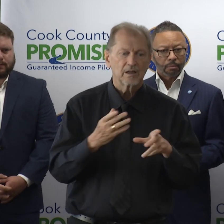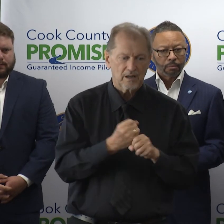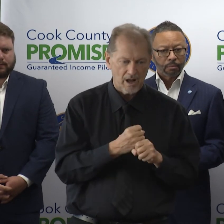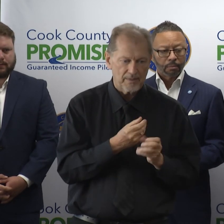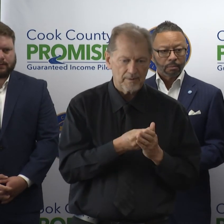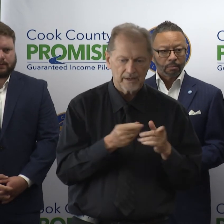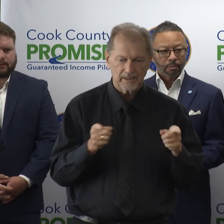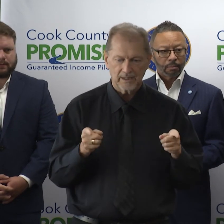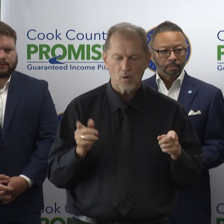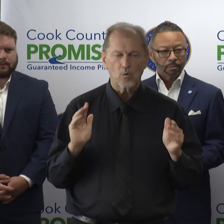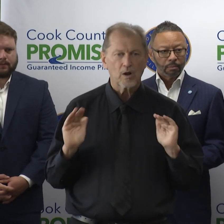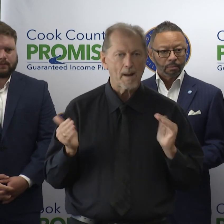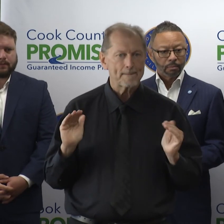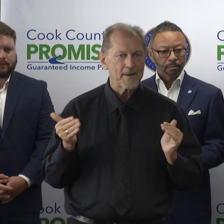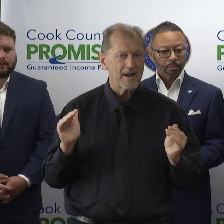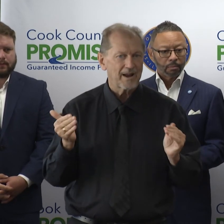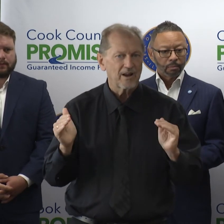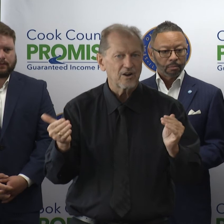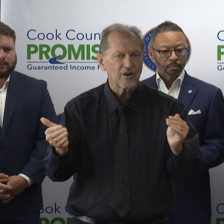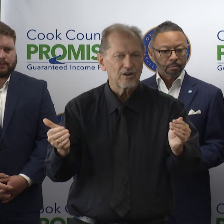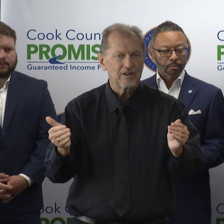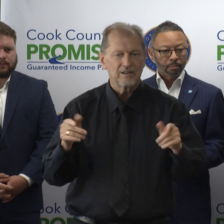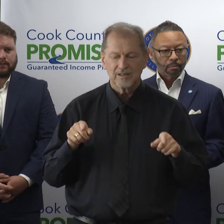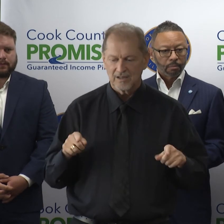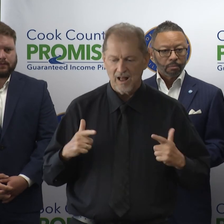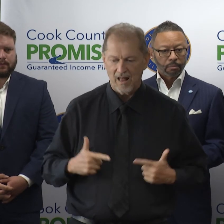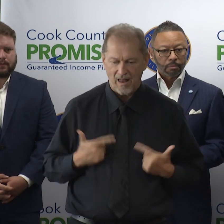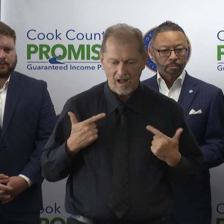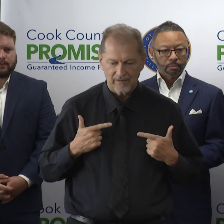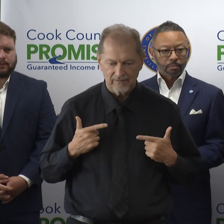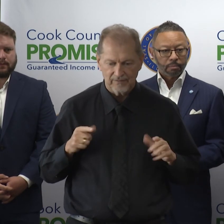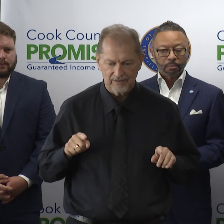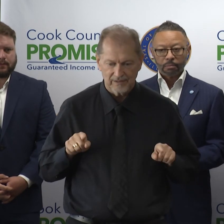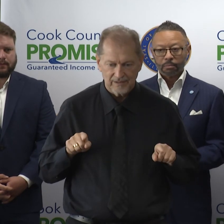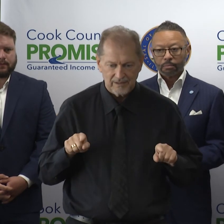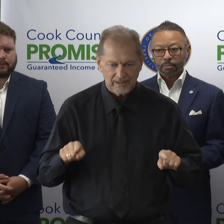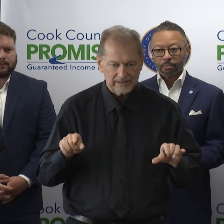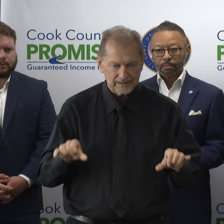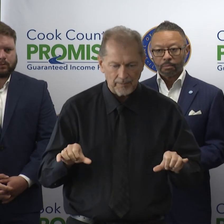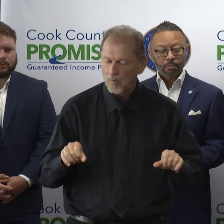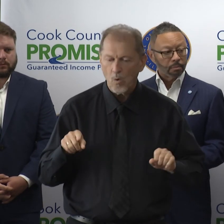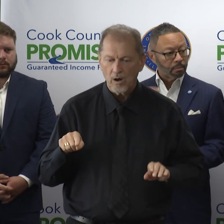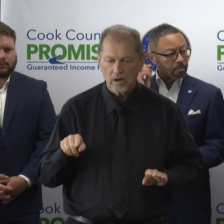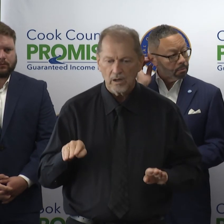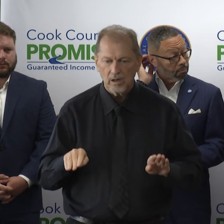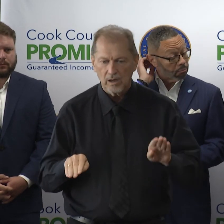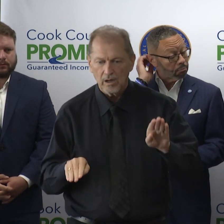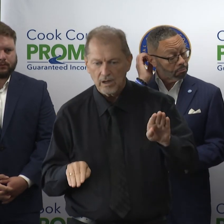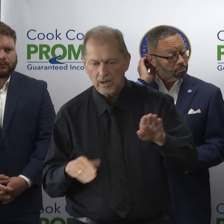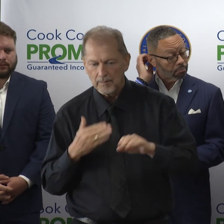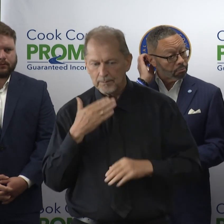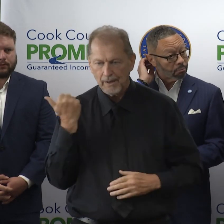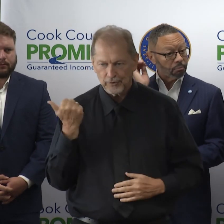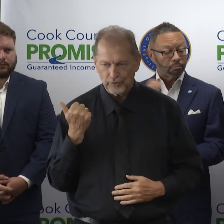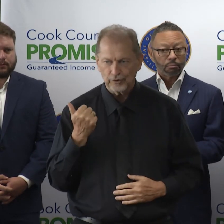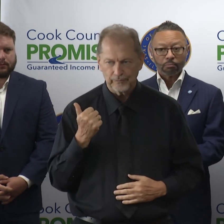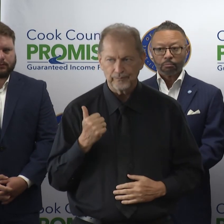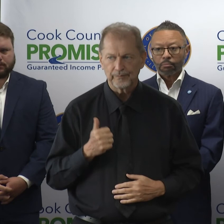who did receive the cash have different outcomes on across all four of those outcome